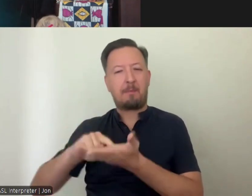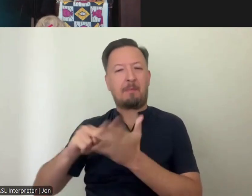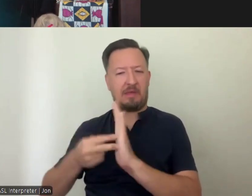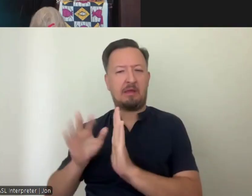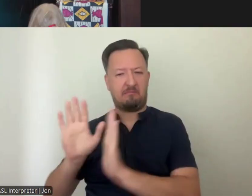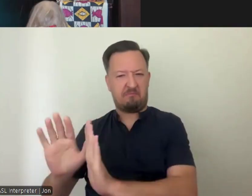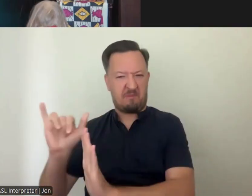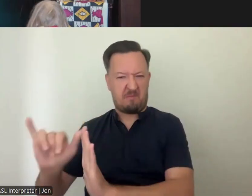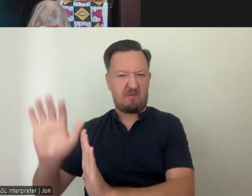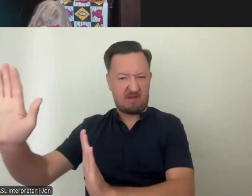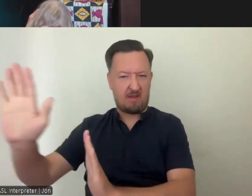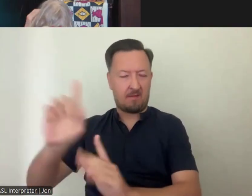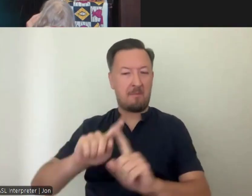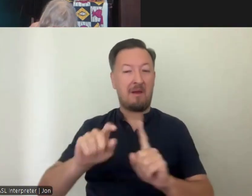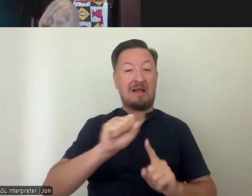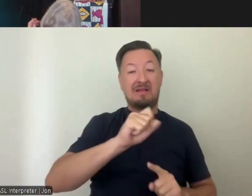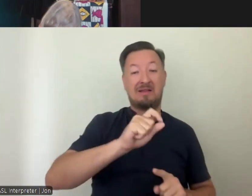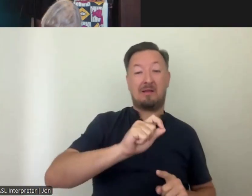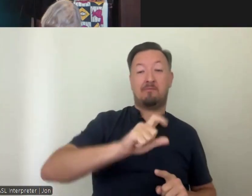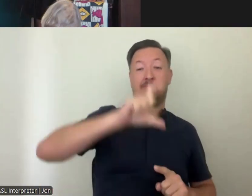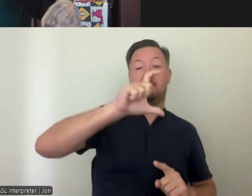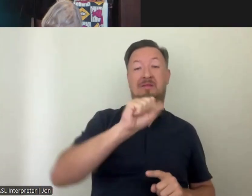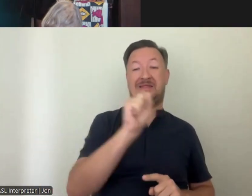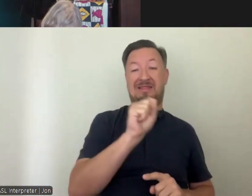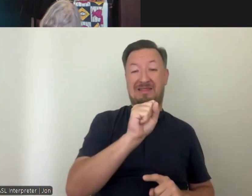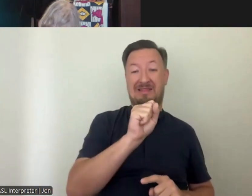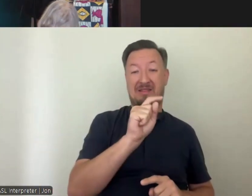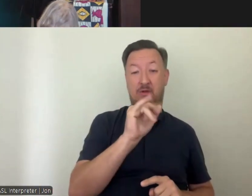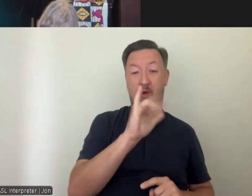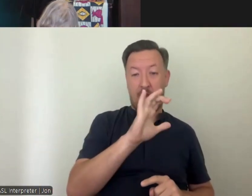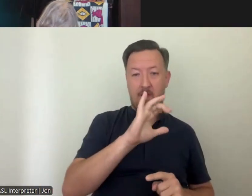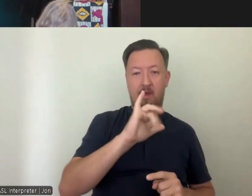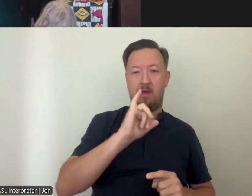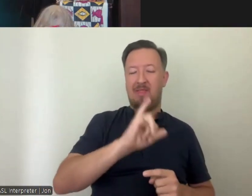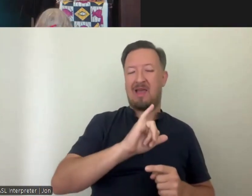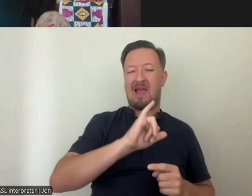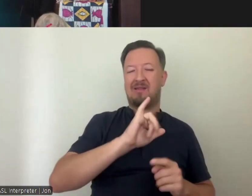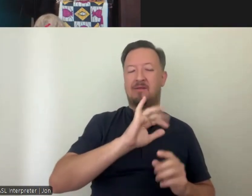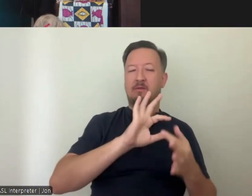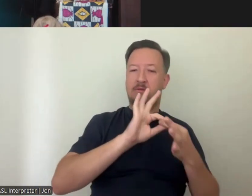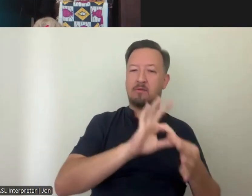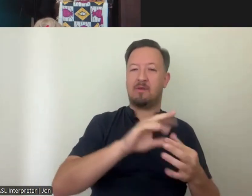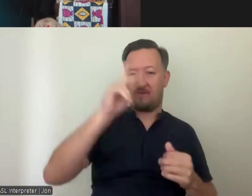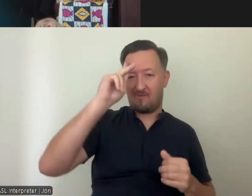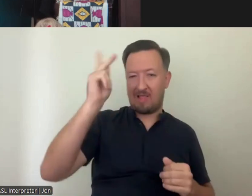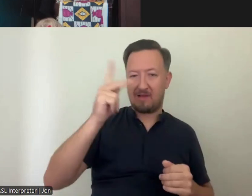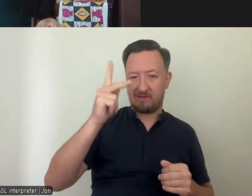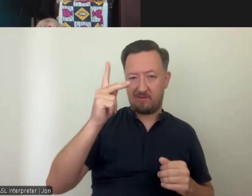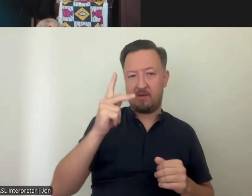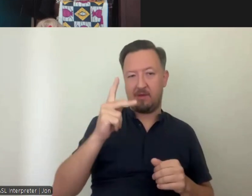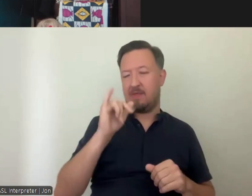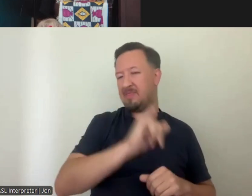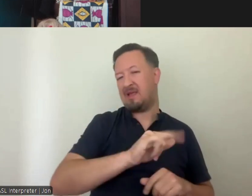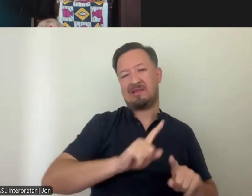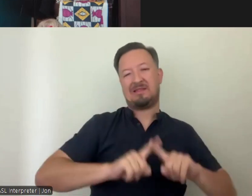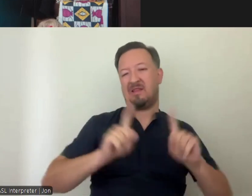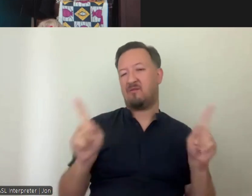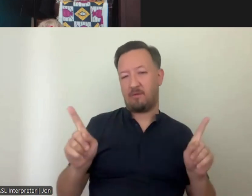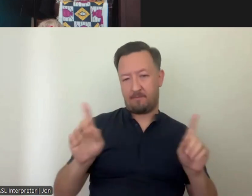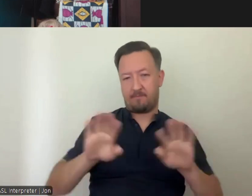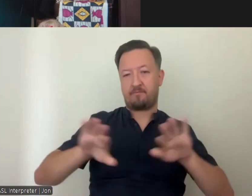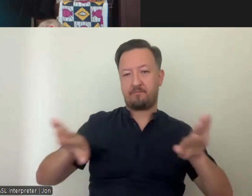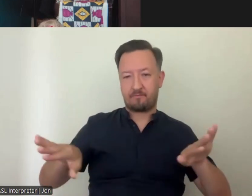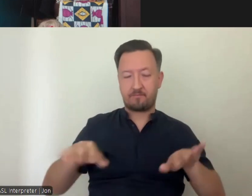meaning the philosophy, as opposed to that stiff upper lip attitude, is actually quite a different thing. Yes, it is